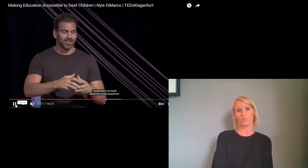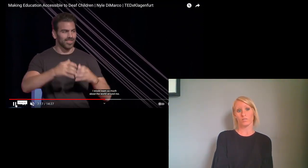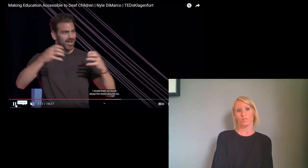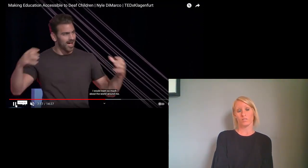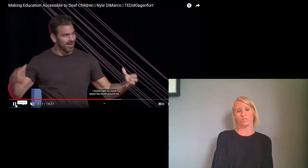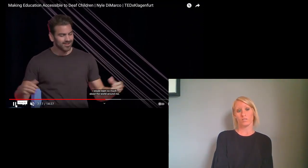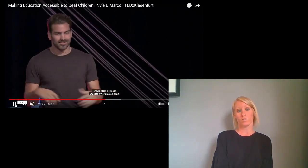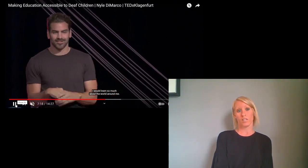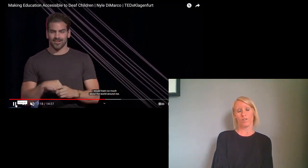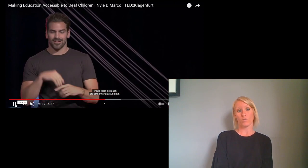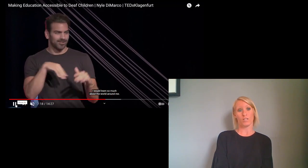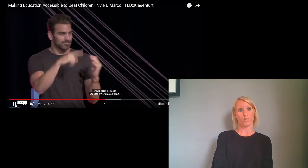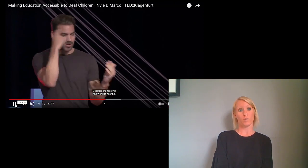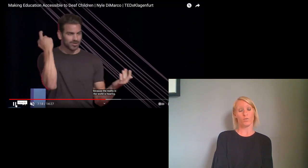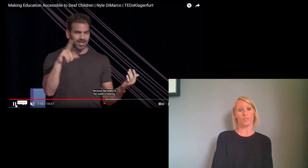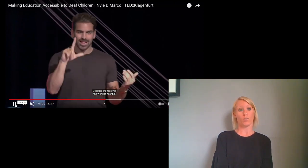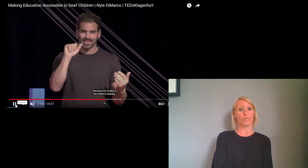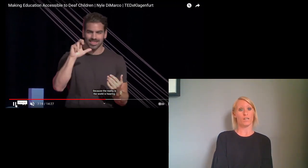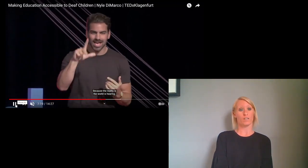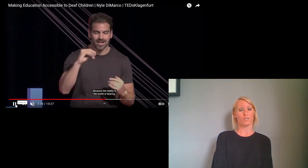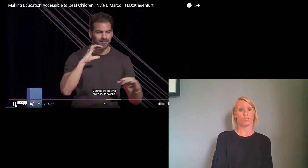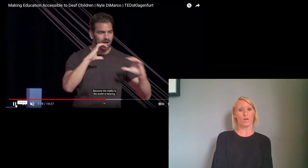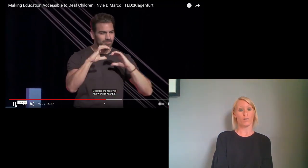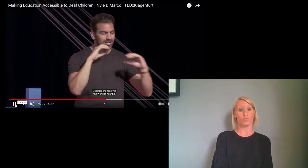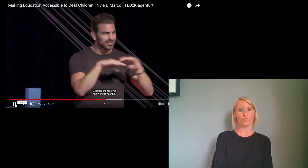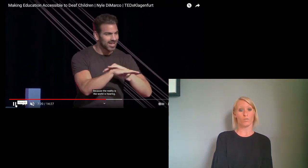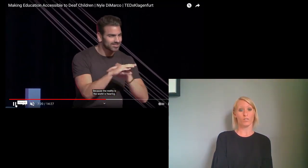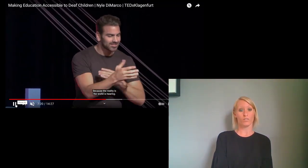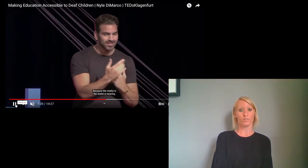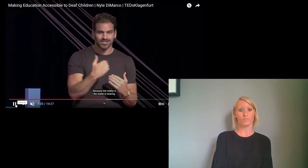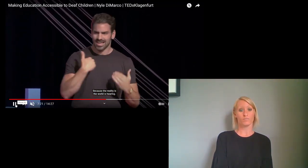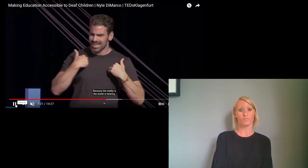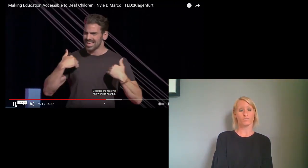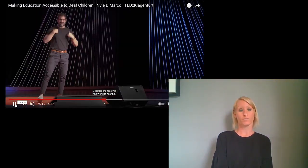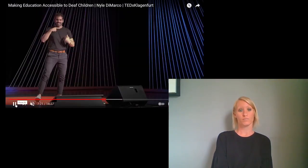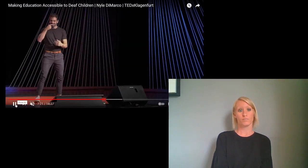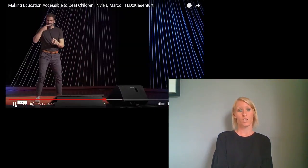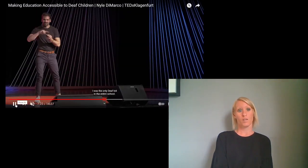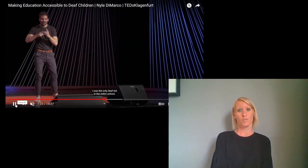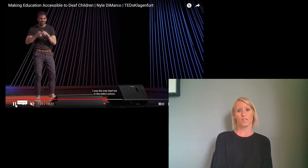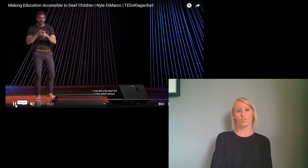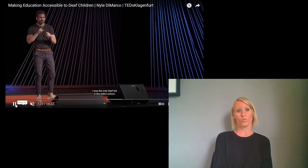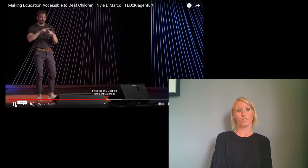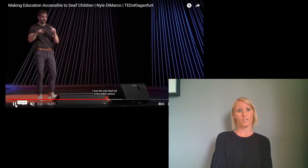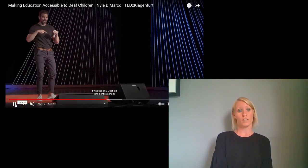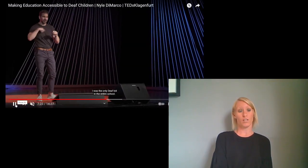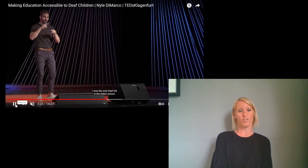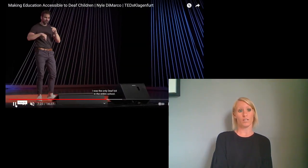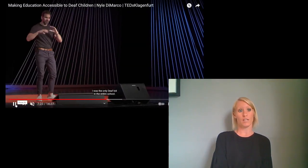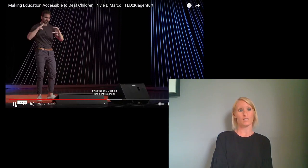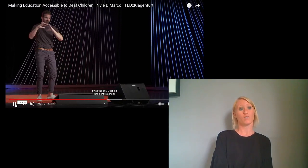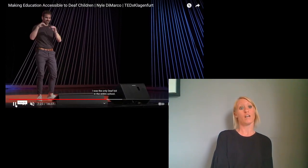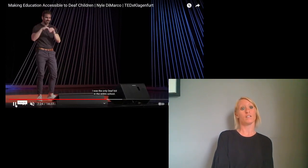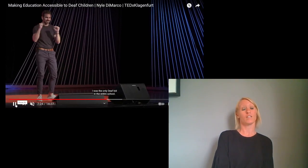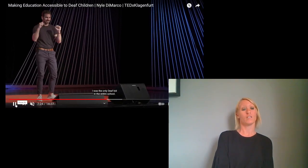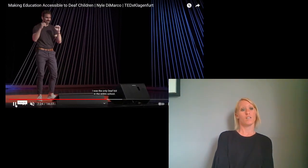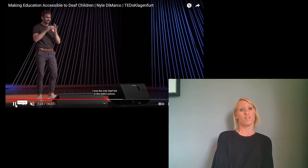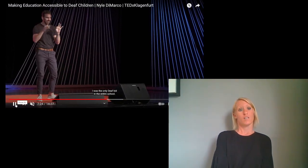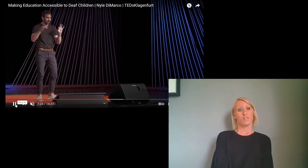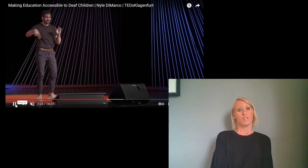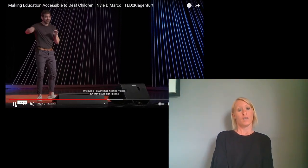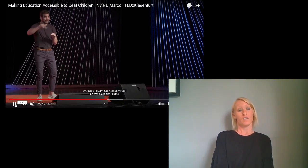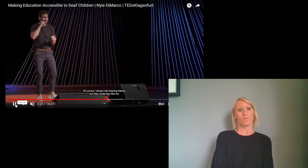to interact with hearing people like when I go out into the real world. Because the world is hearing, that's the